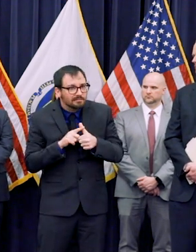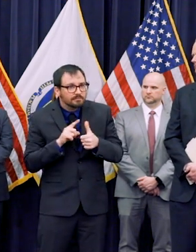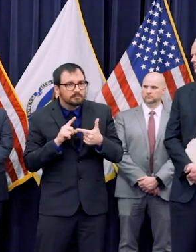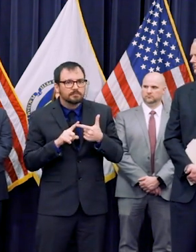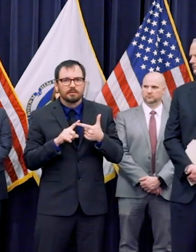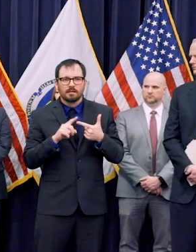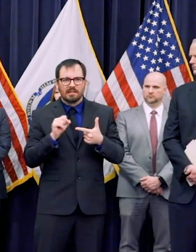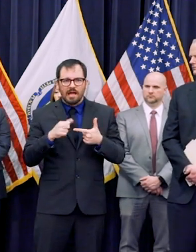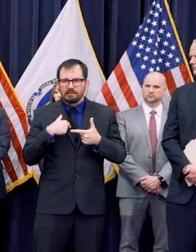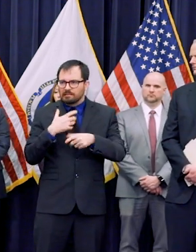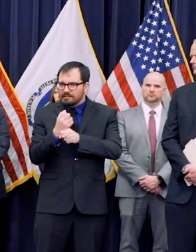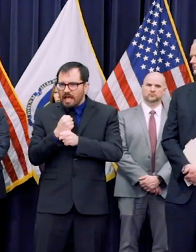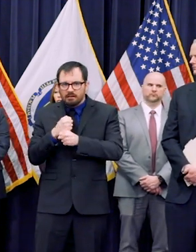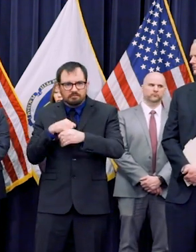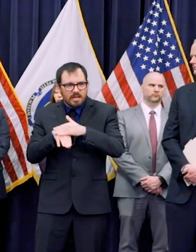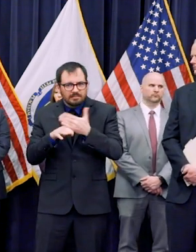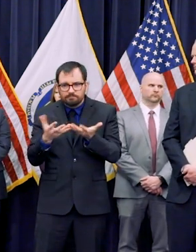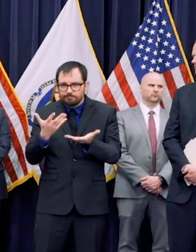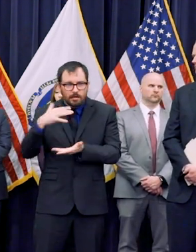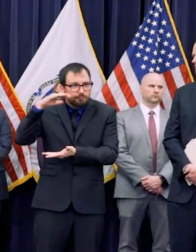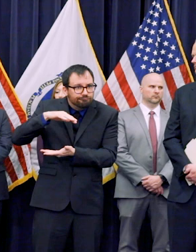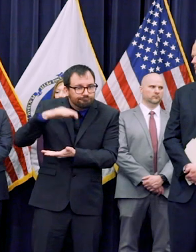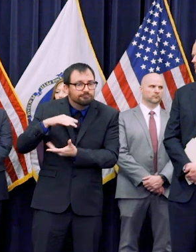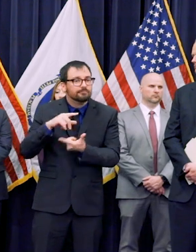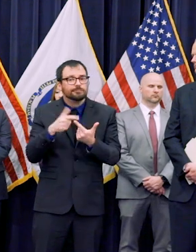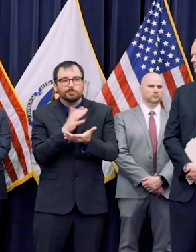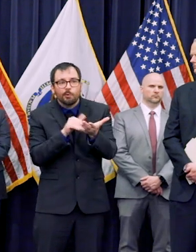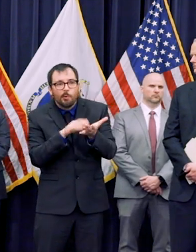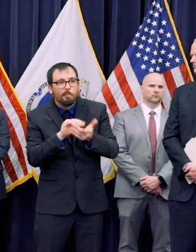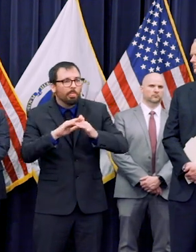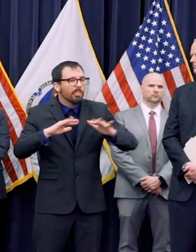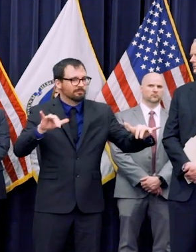hand sanitizer, and workplace questions.